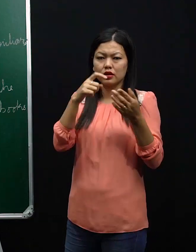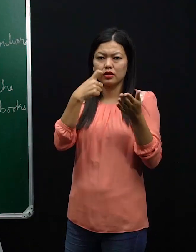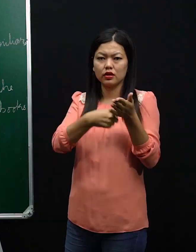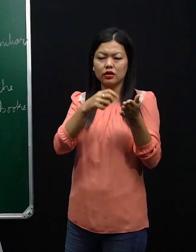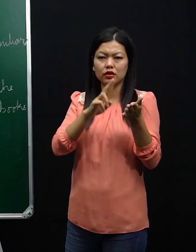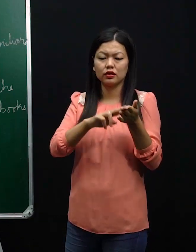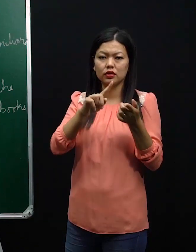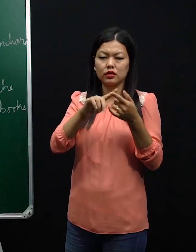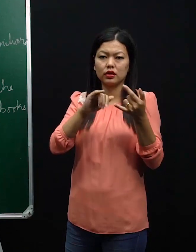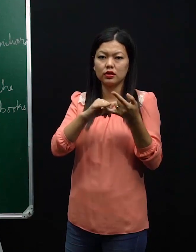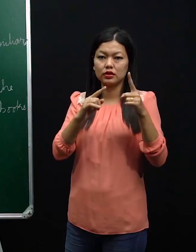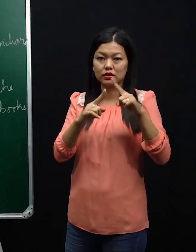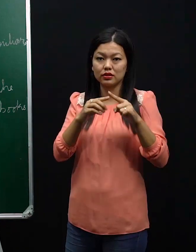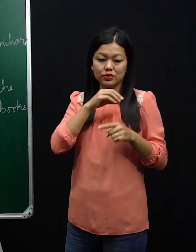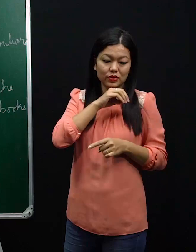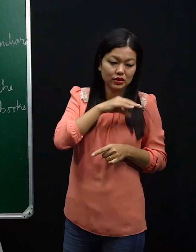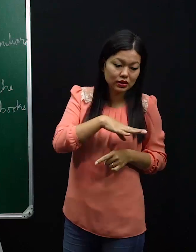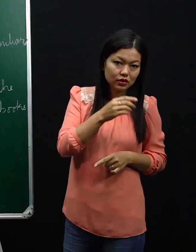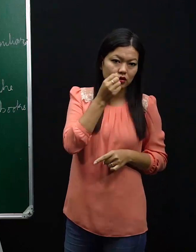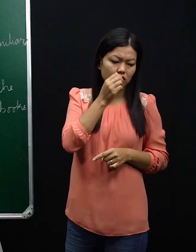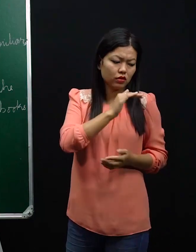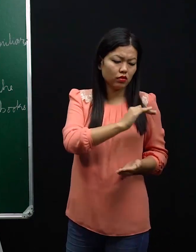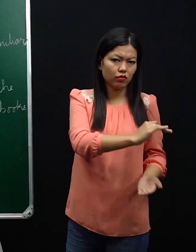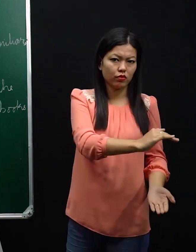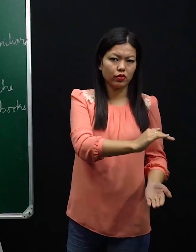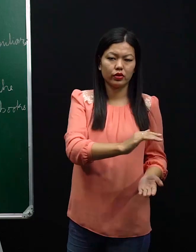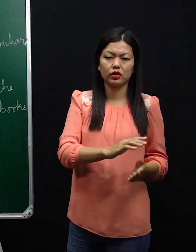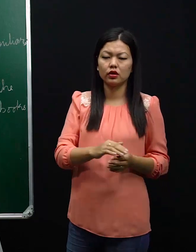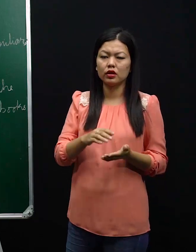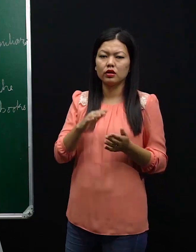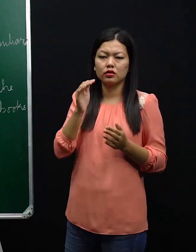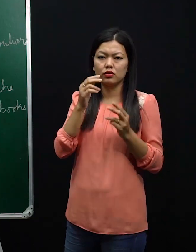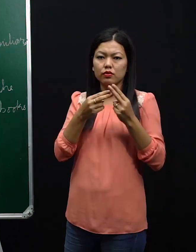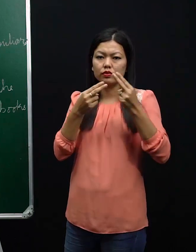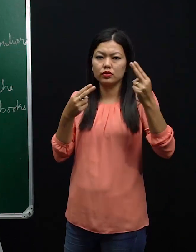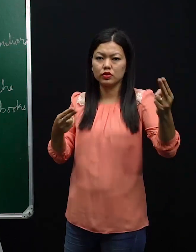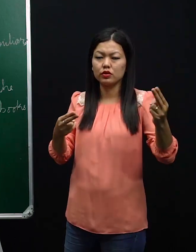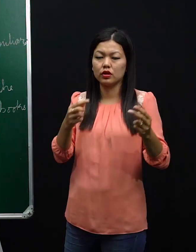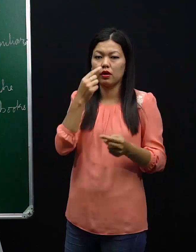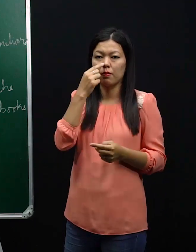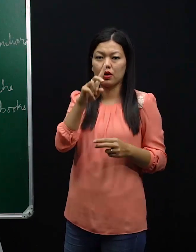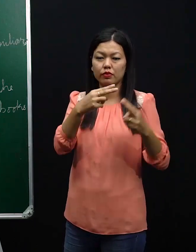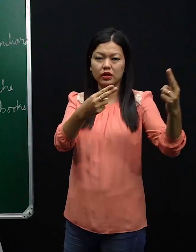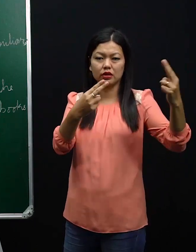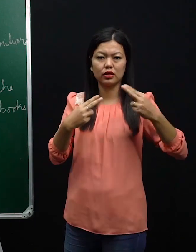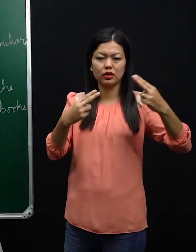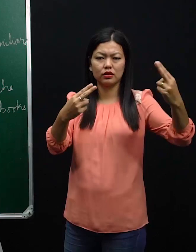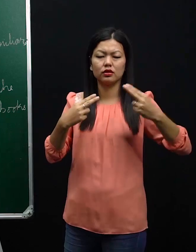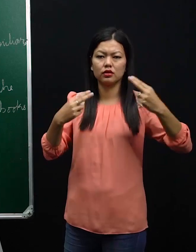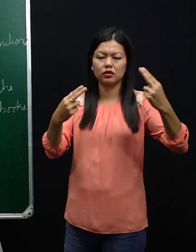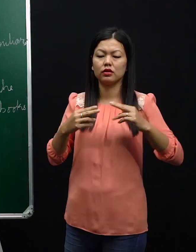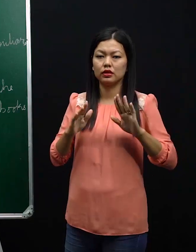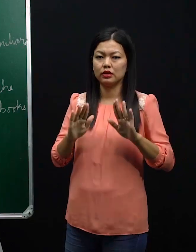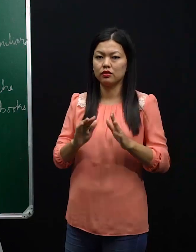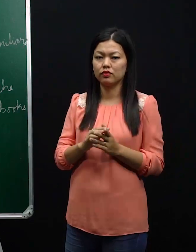a boy who keeps listening to stories that his mother tells him. Now you can relate that to yourself when you were a